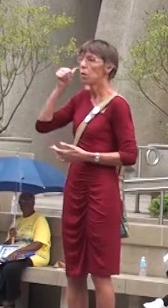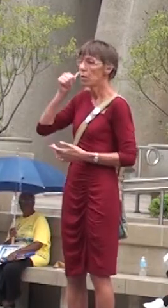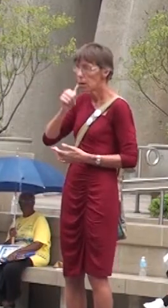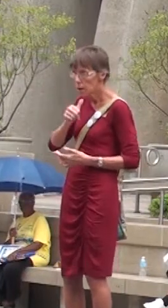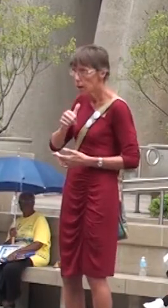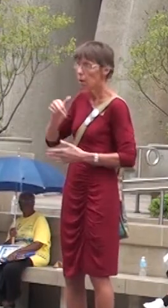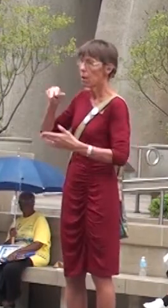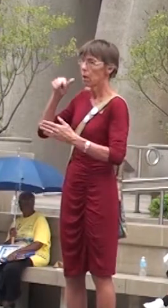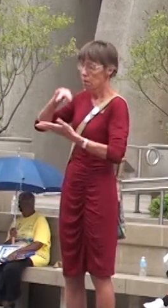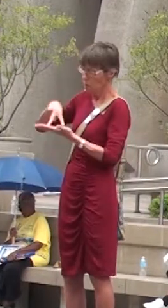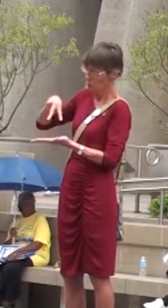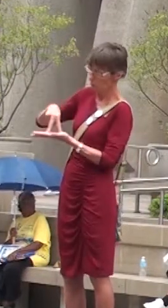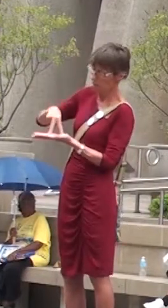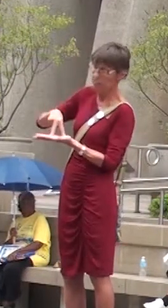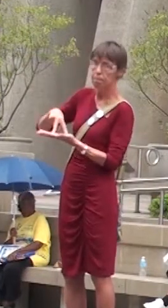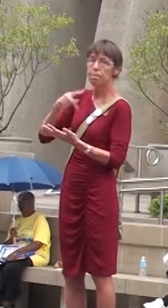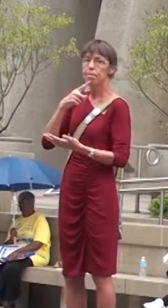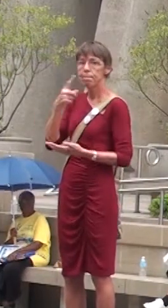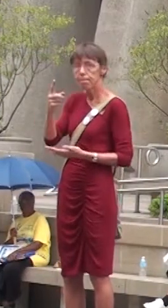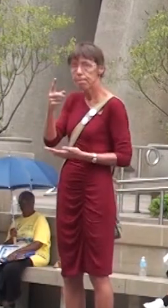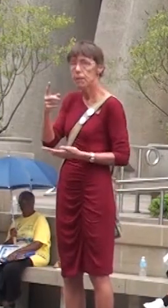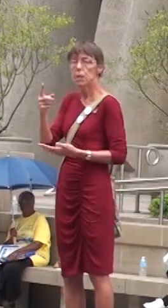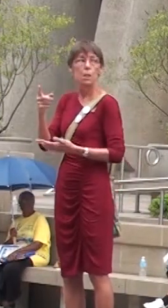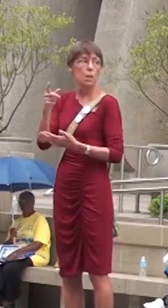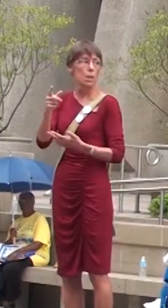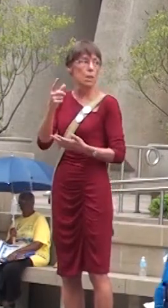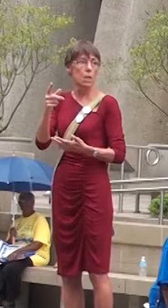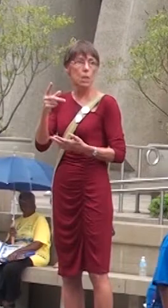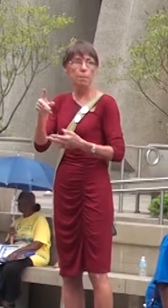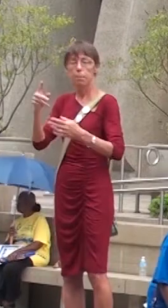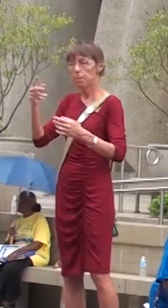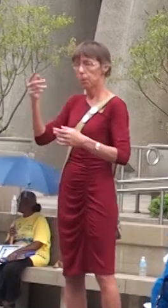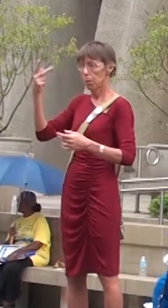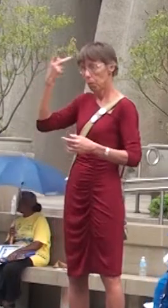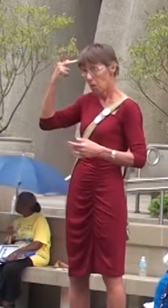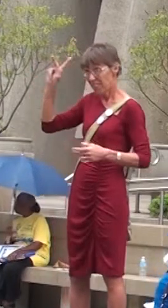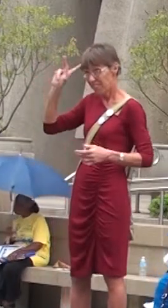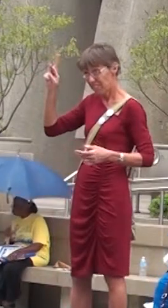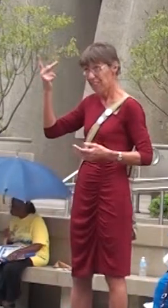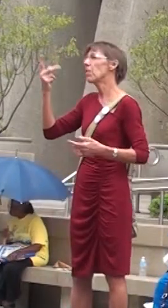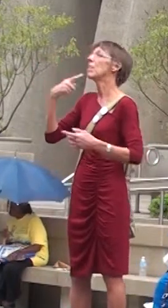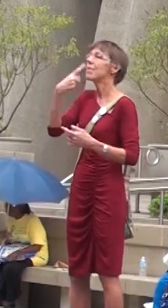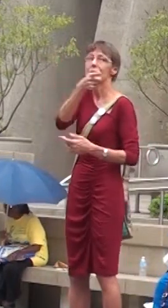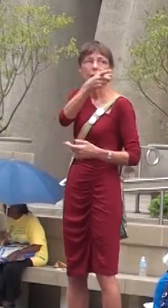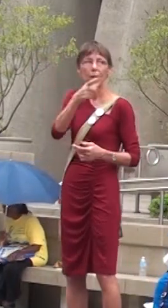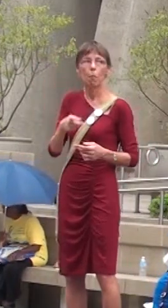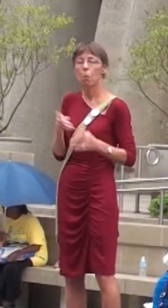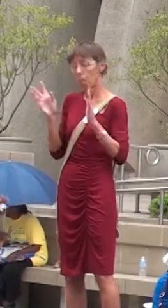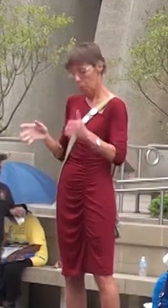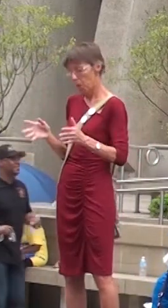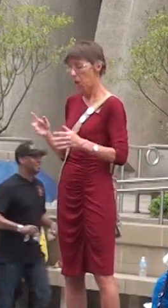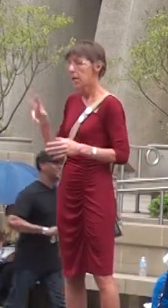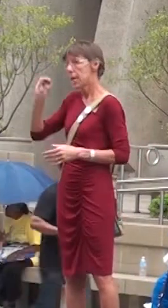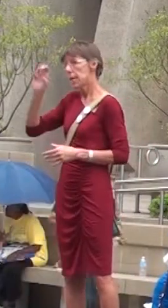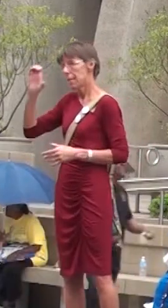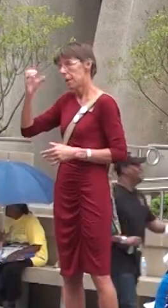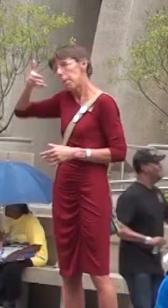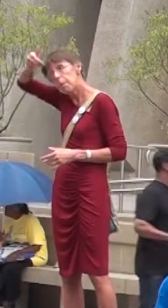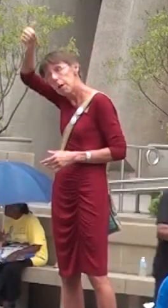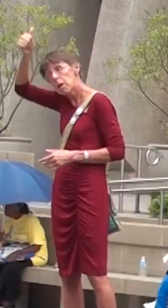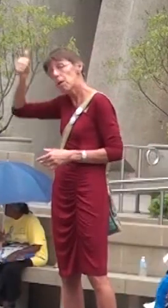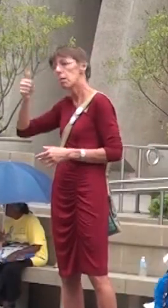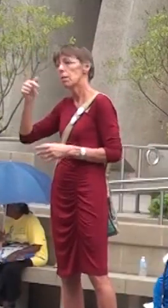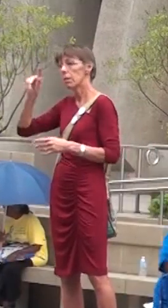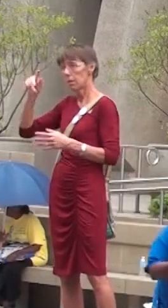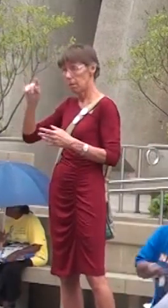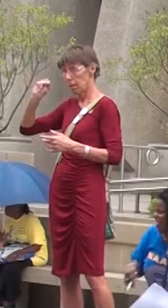let the folks in charge of our legislature and the governor's mansion know North Carolina is better than this, and we